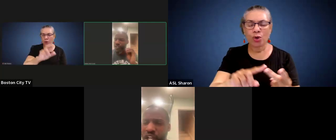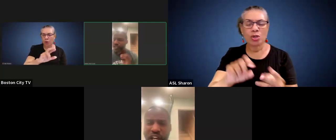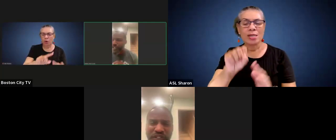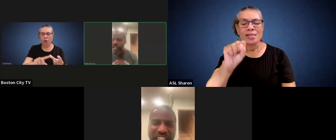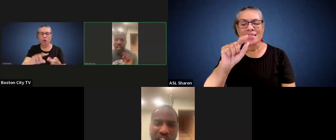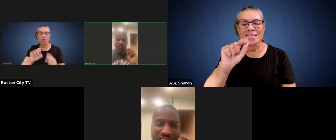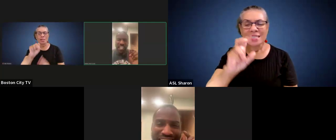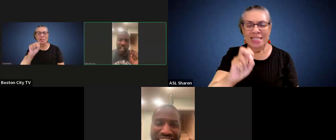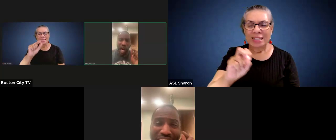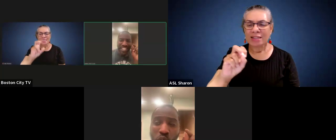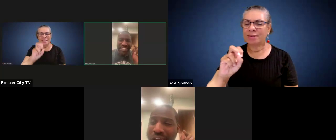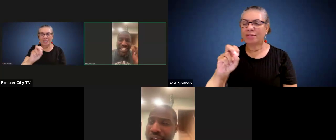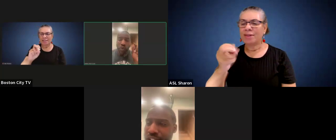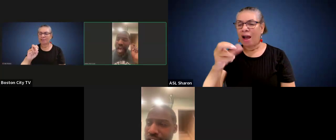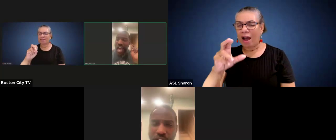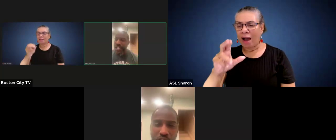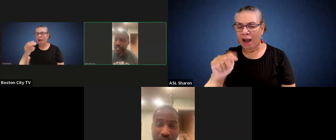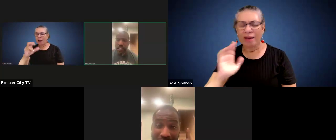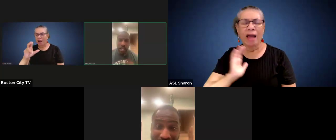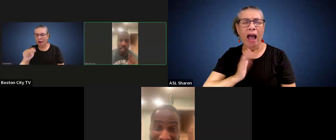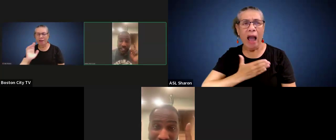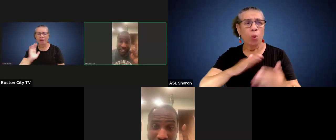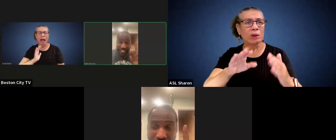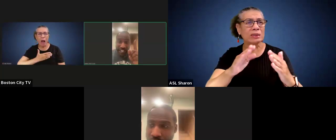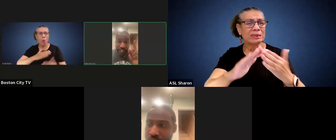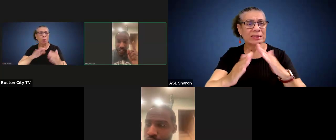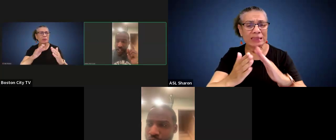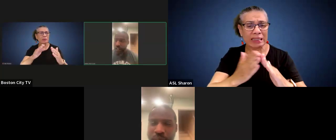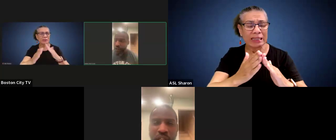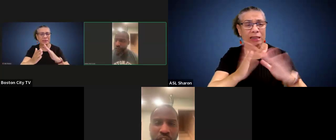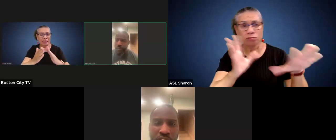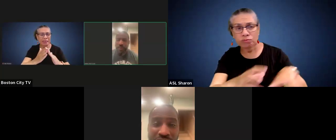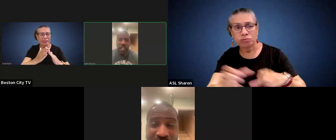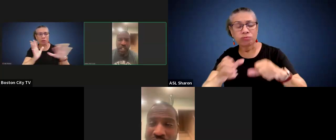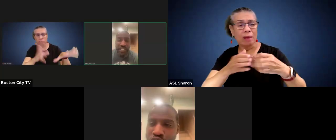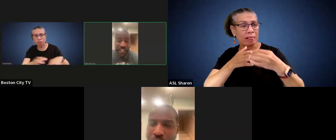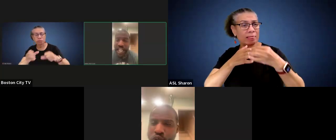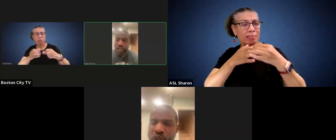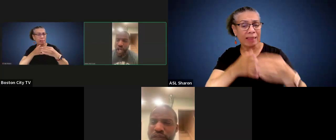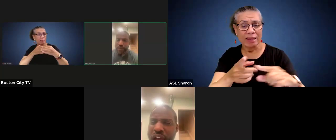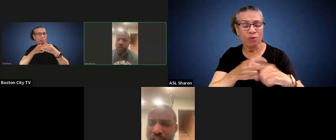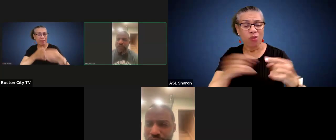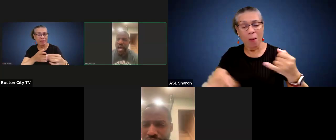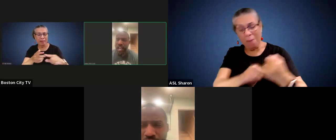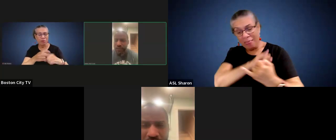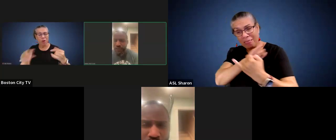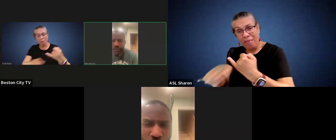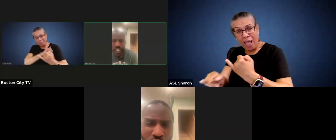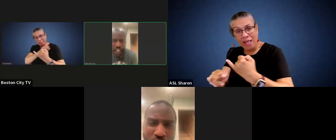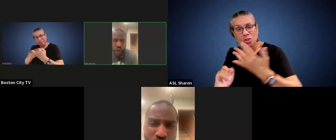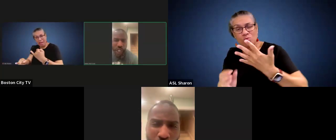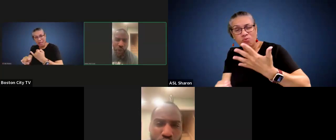privilege of taking our citywide league from dead last to top 25.